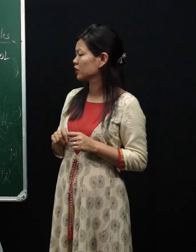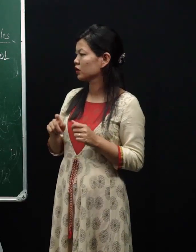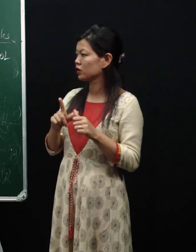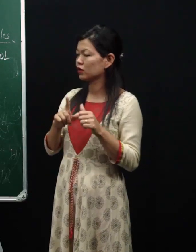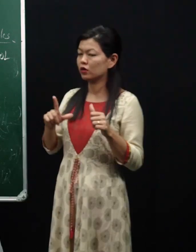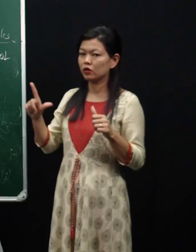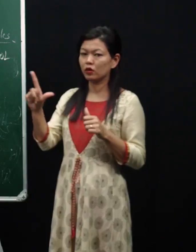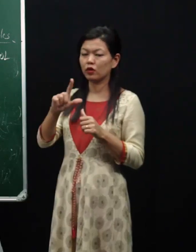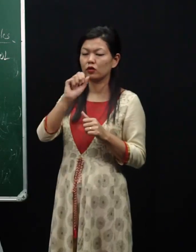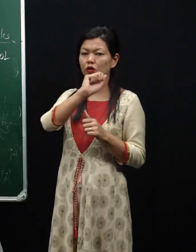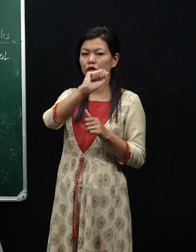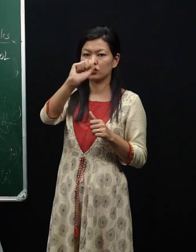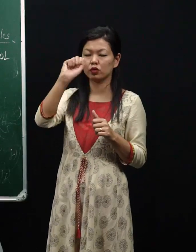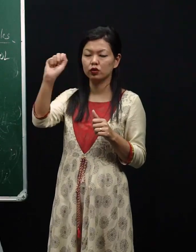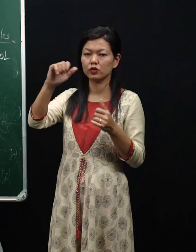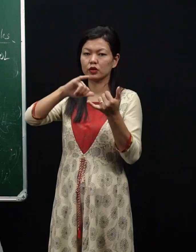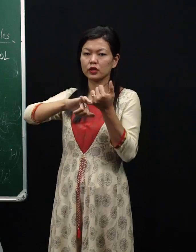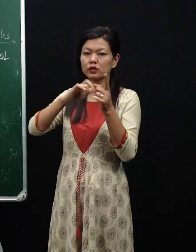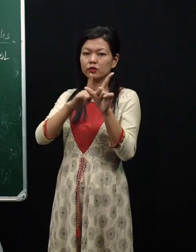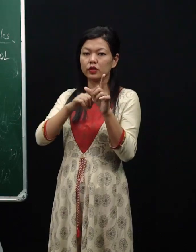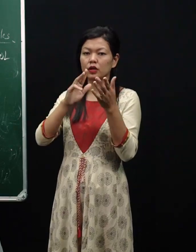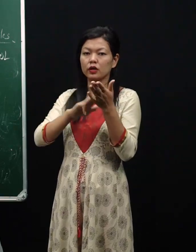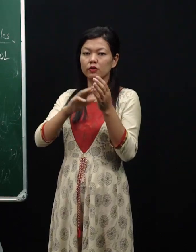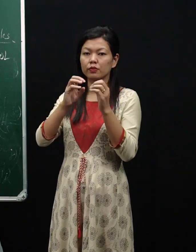their own symbol. Now,